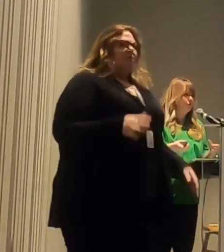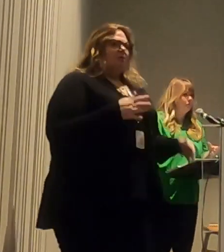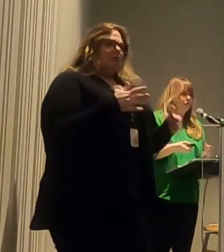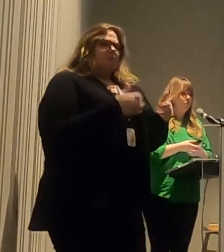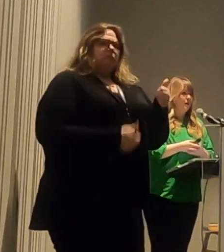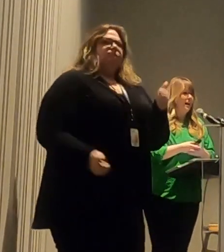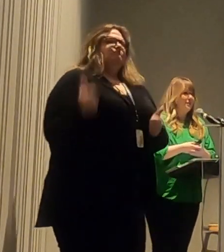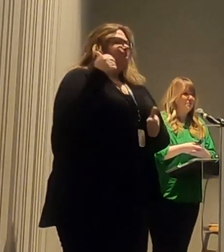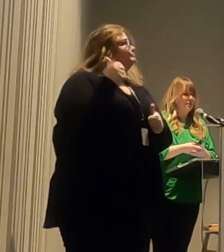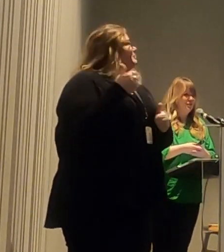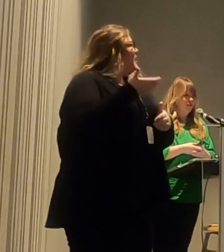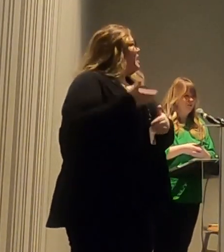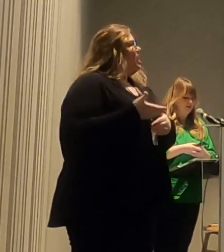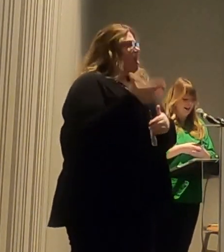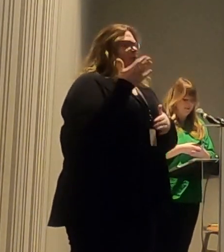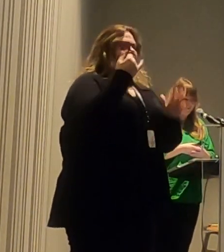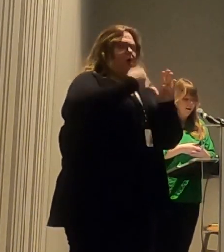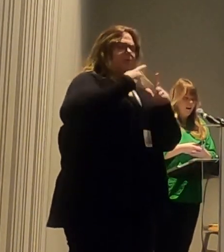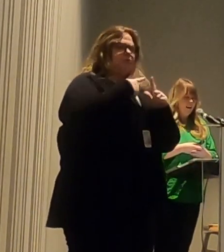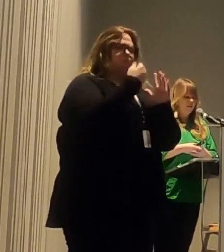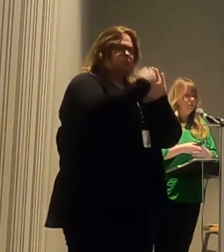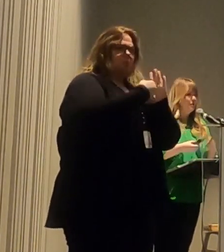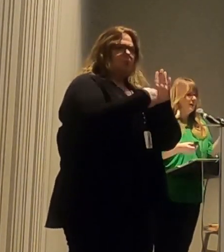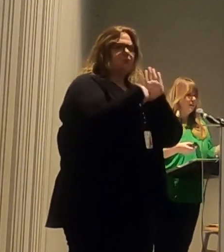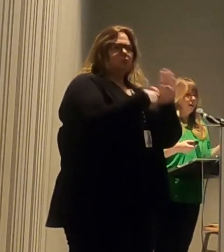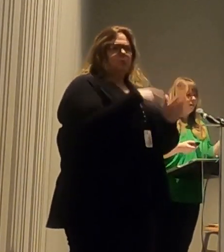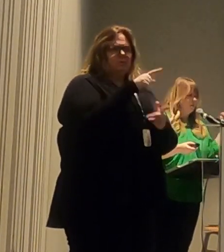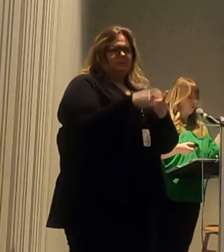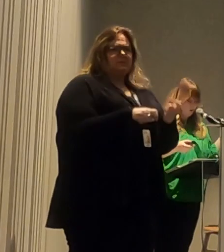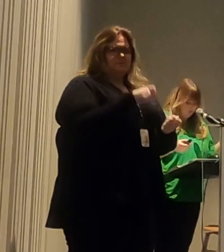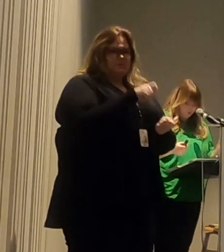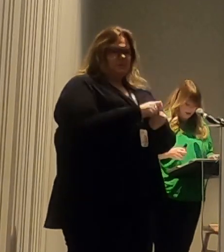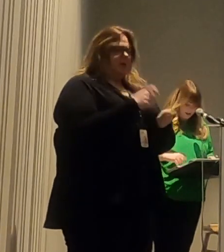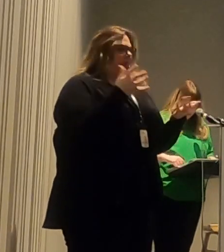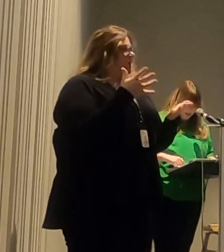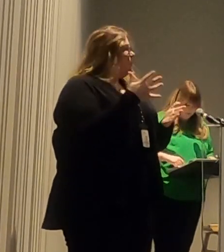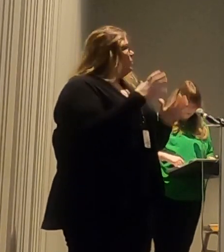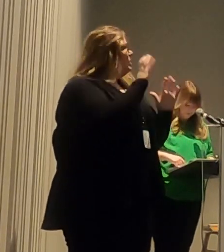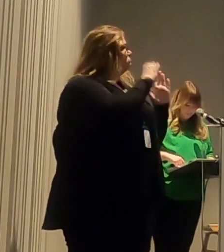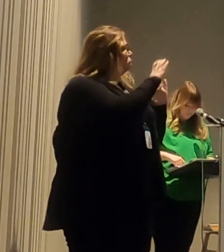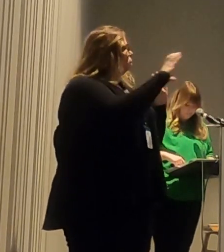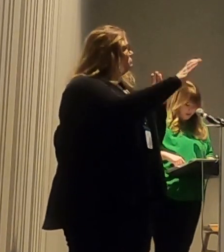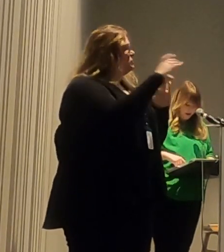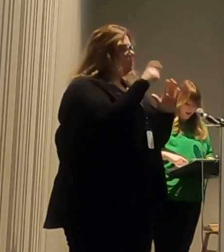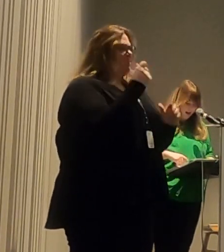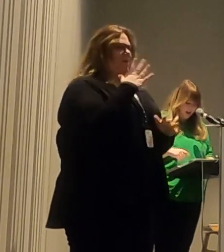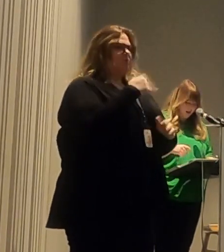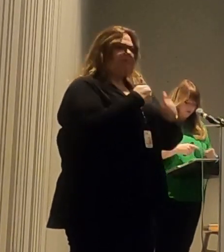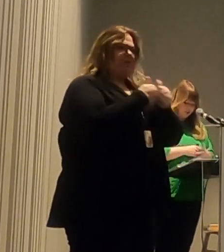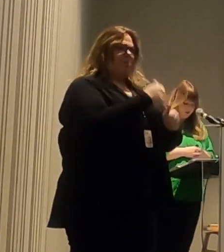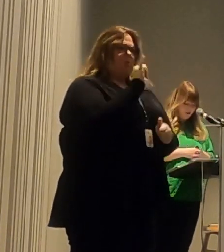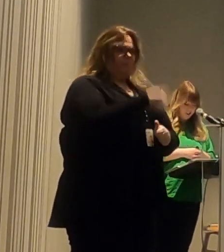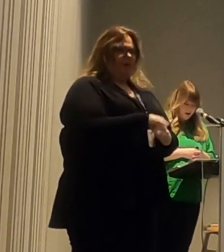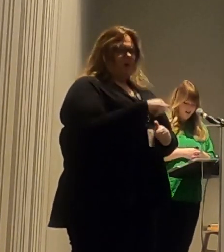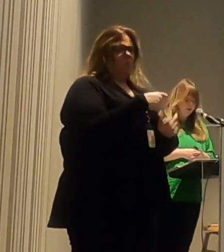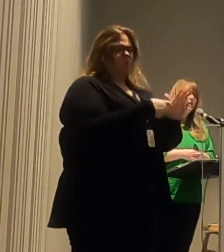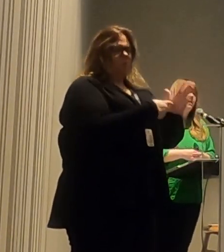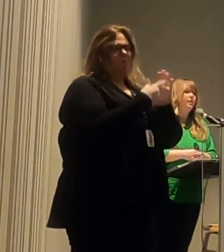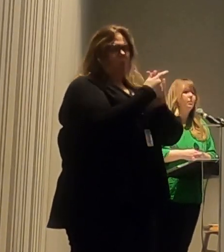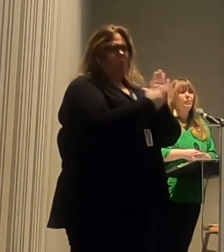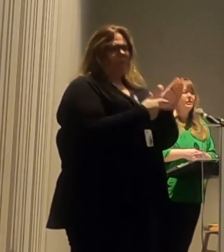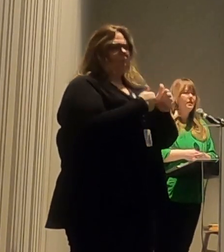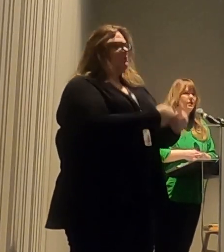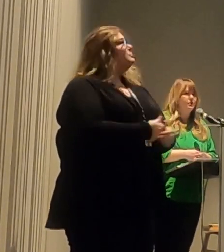no room for anyone to do anything other than what was regulated. And of concern to